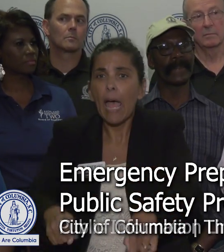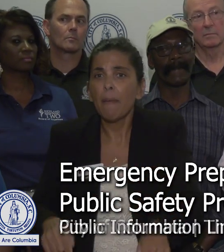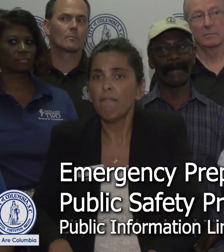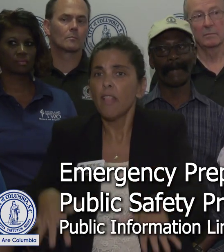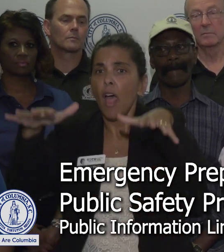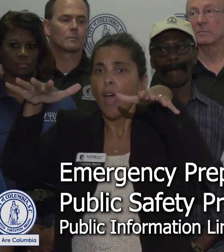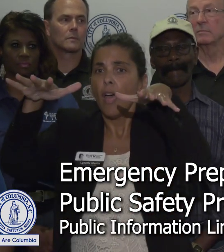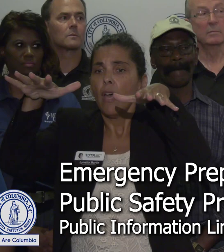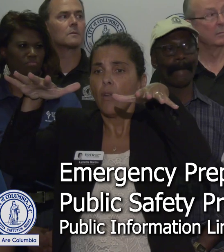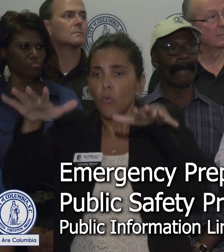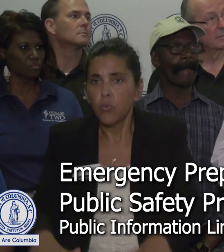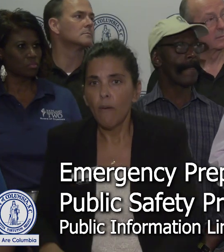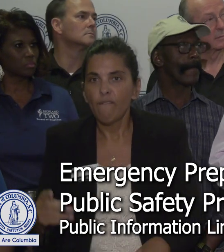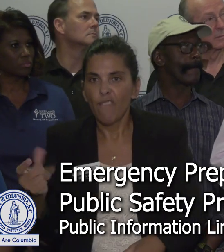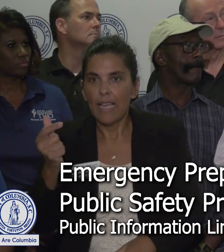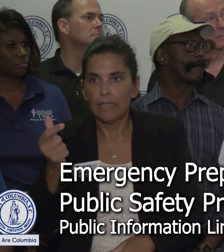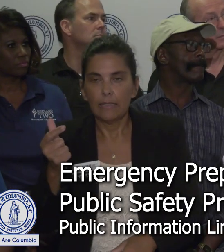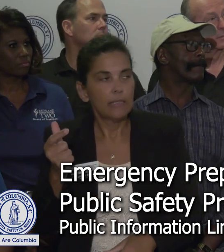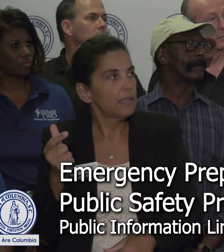prepared for.